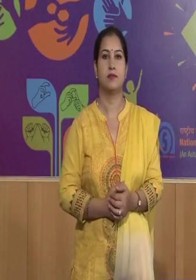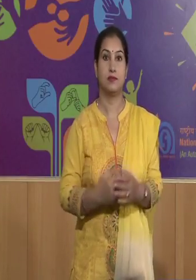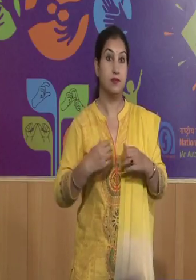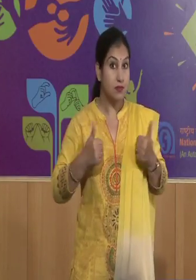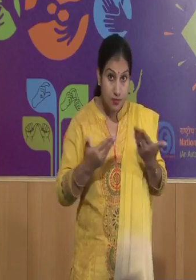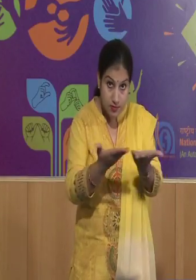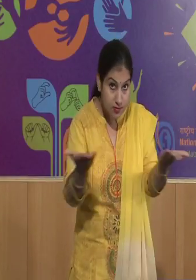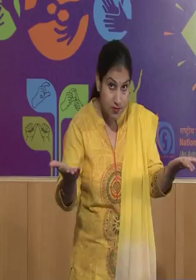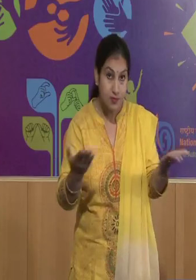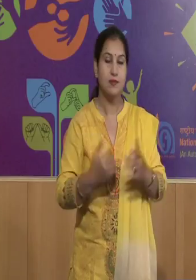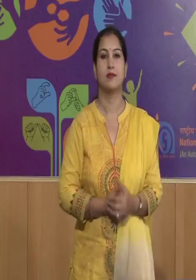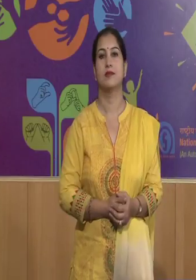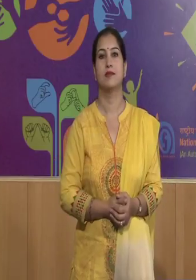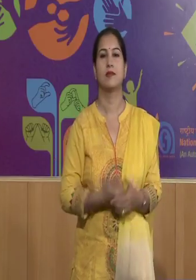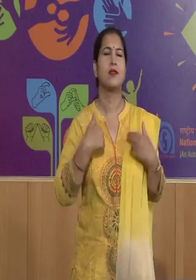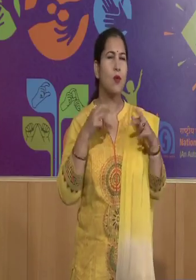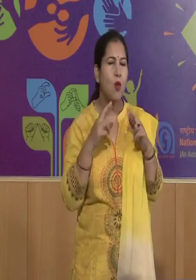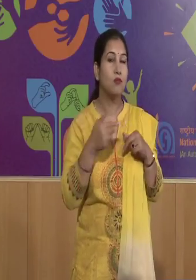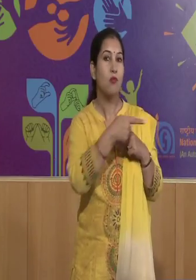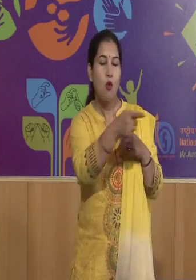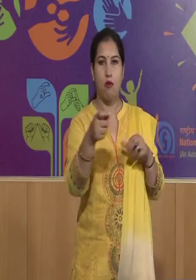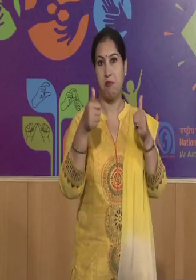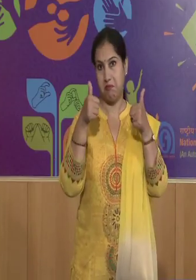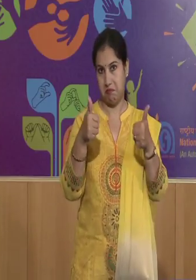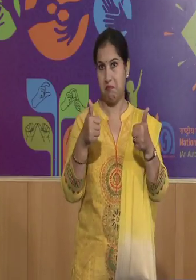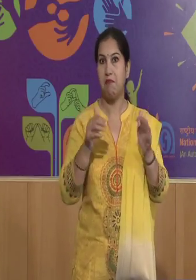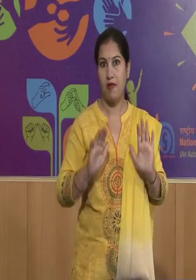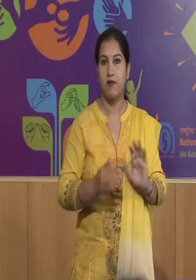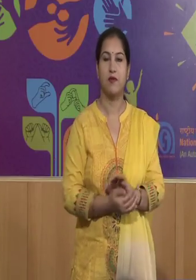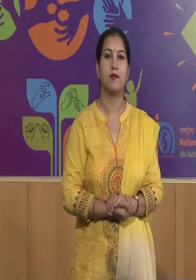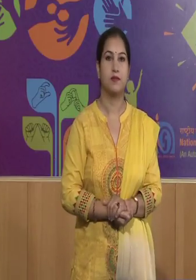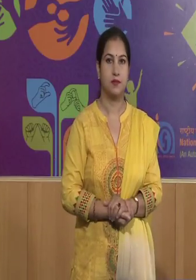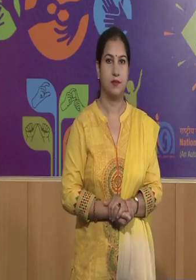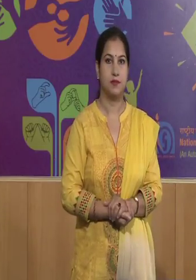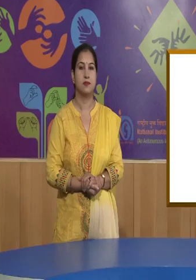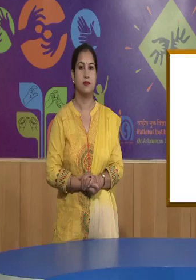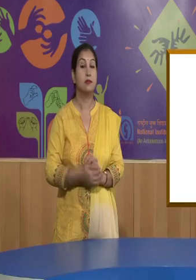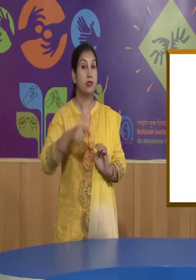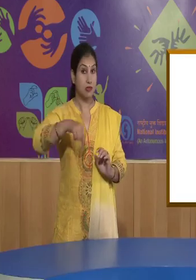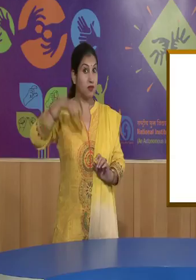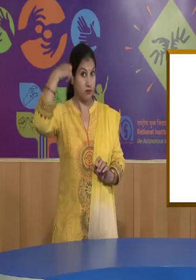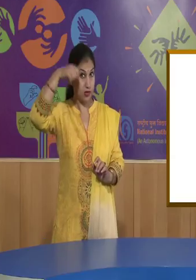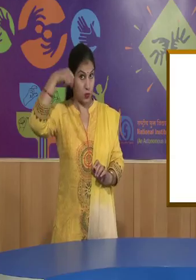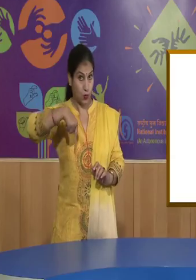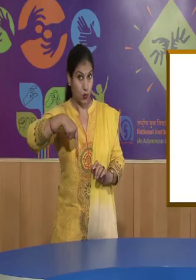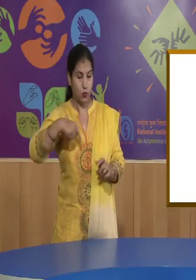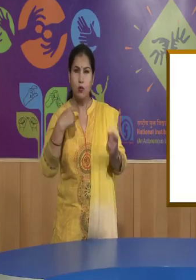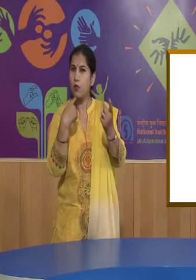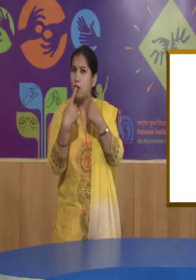How are you? I hope you are all doing well. In this video, we will